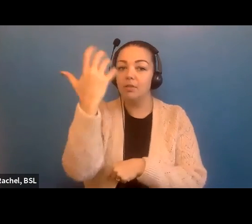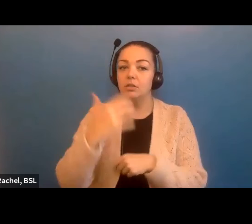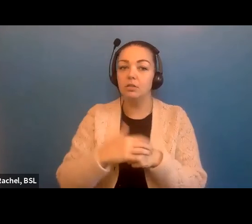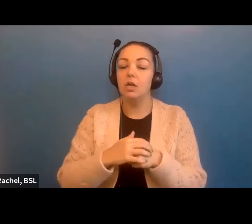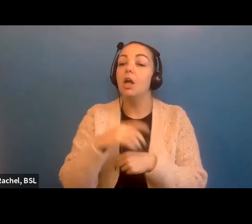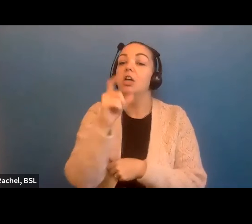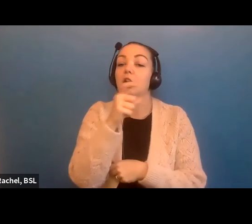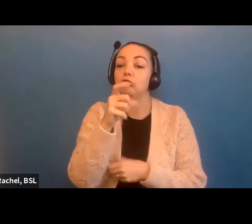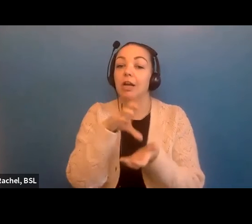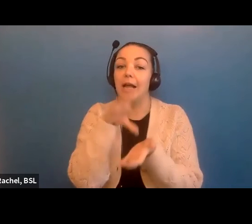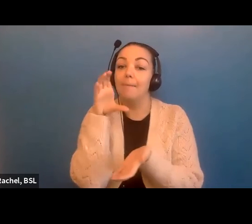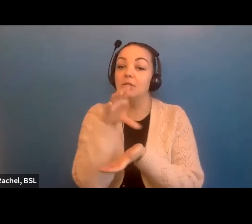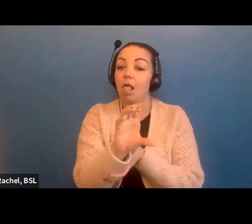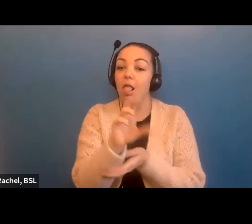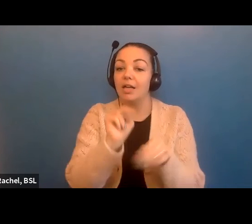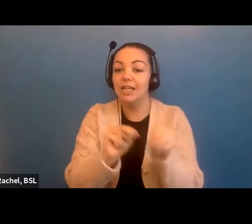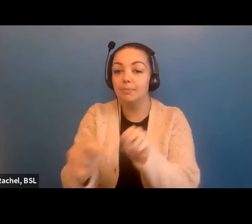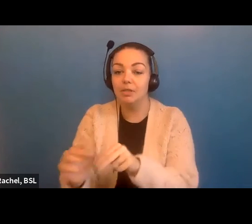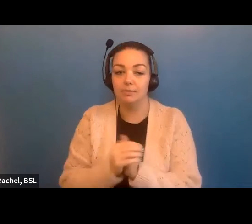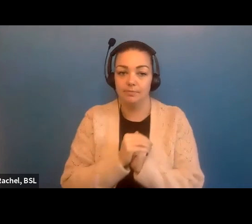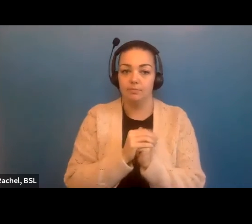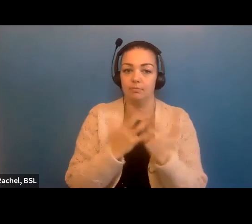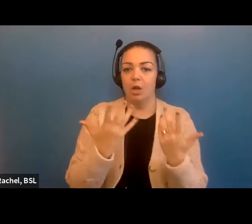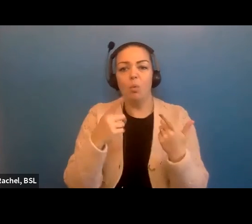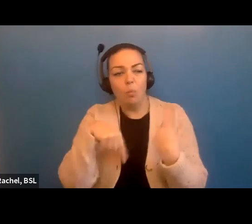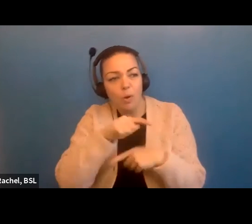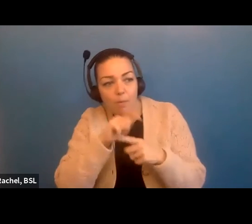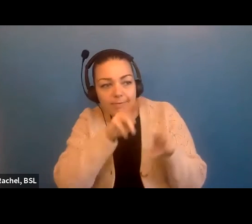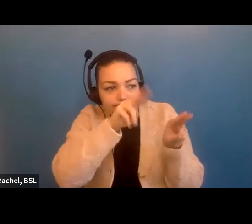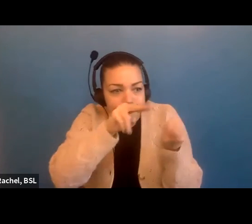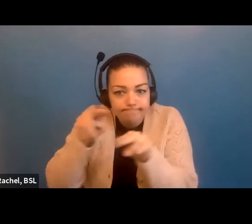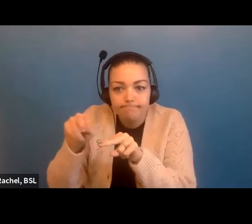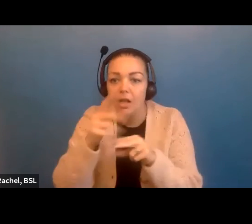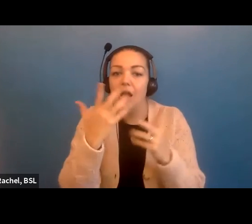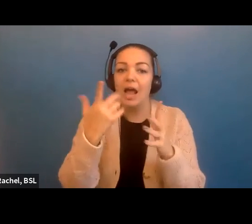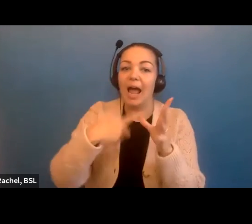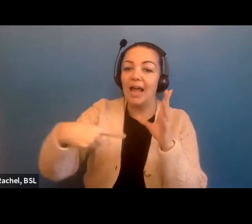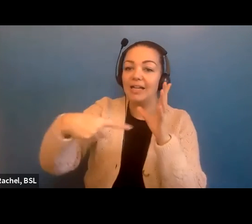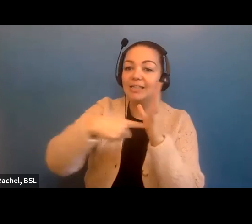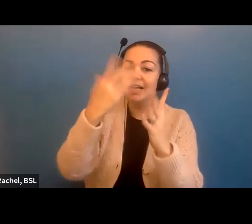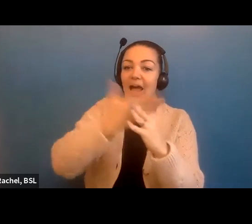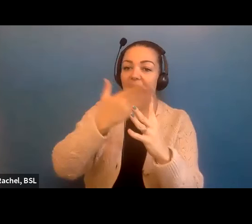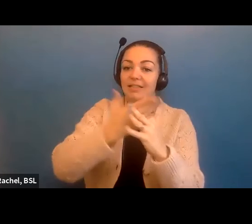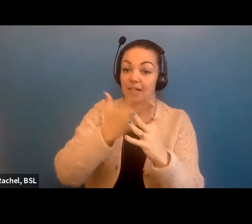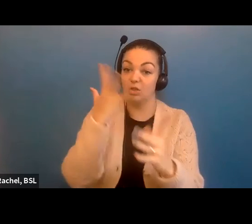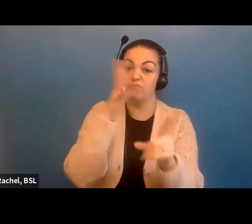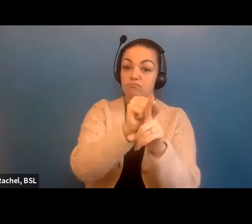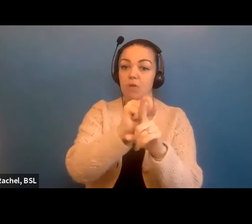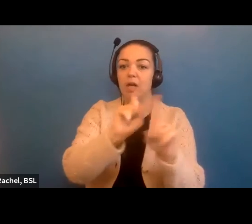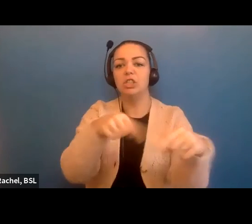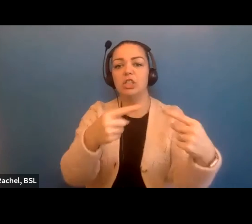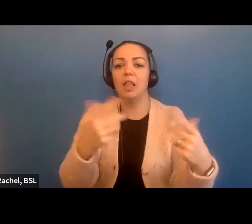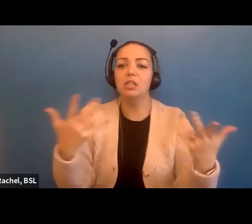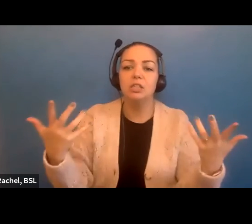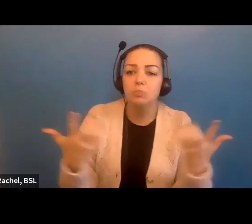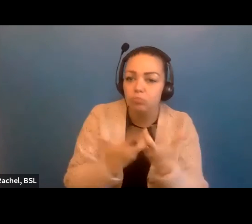governments globally to address AT access. So that's highlighting where the challenges are and how some of those